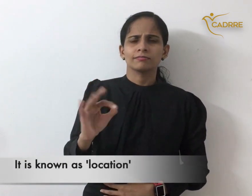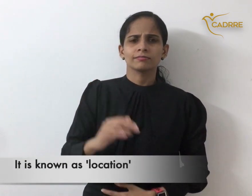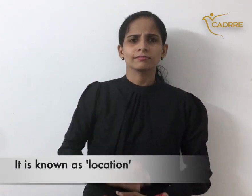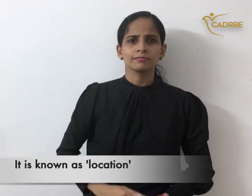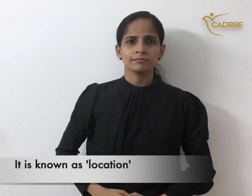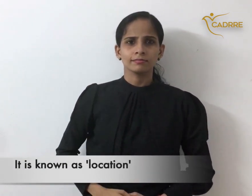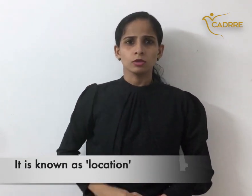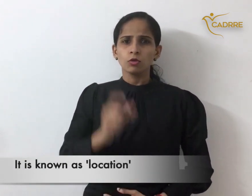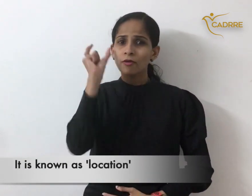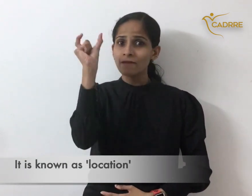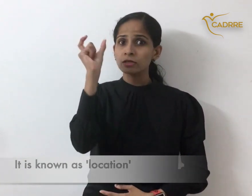It is known as